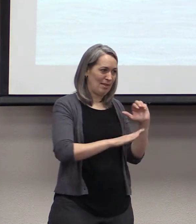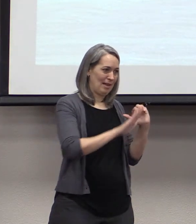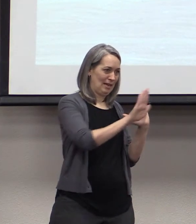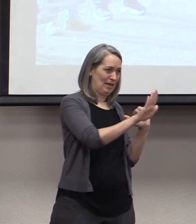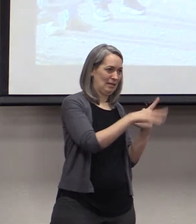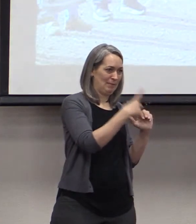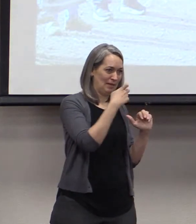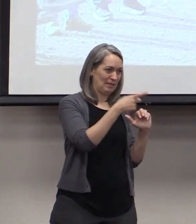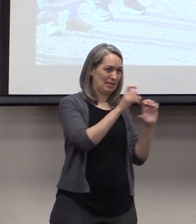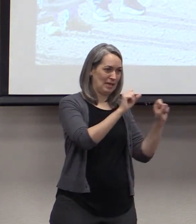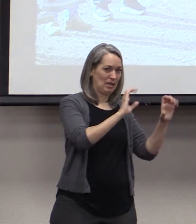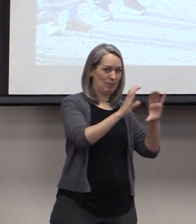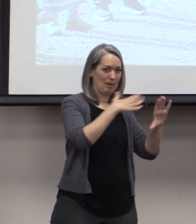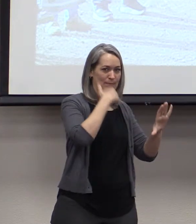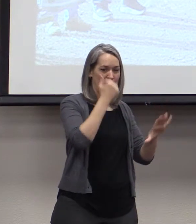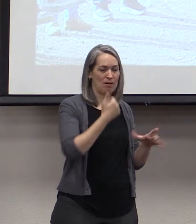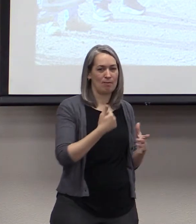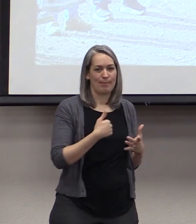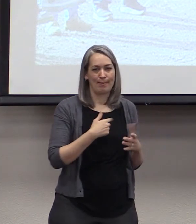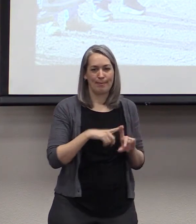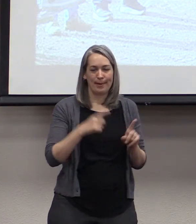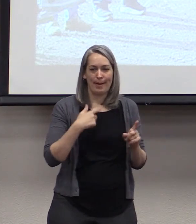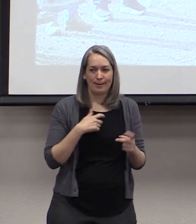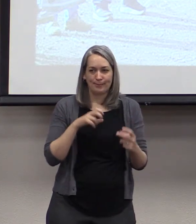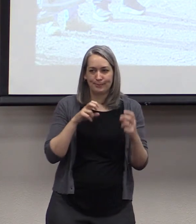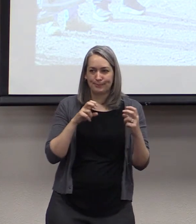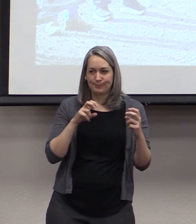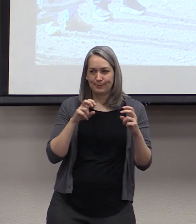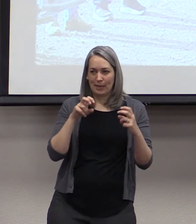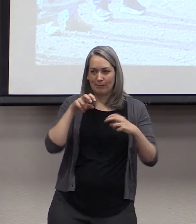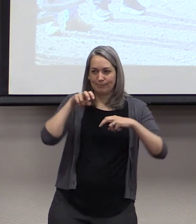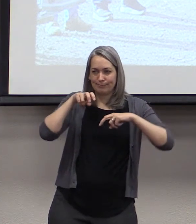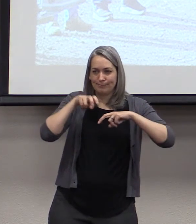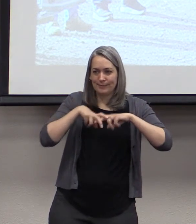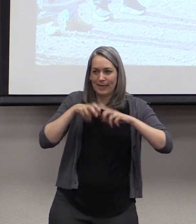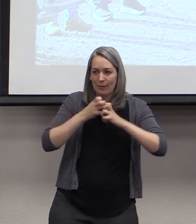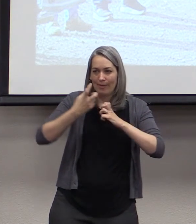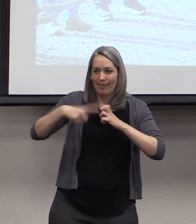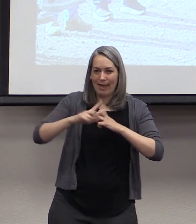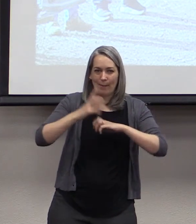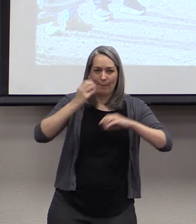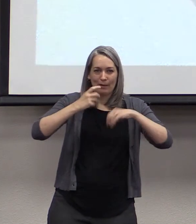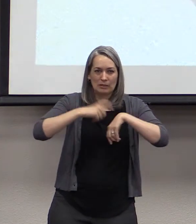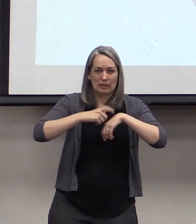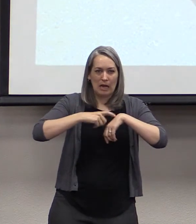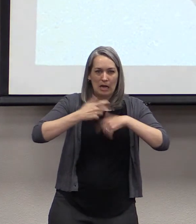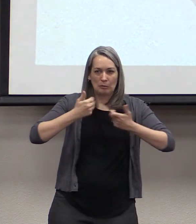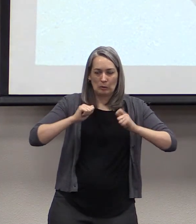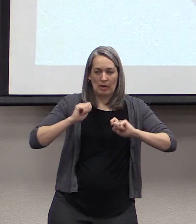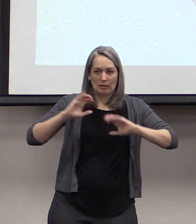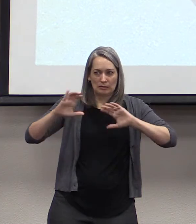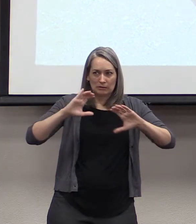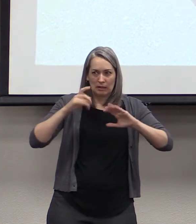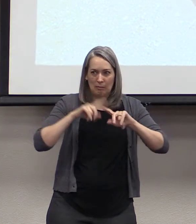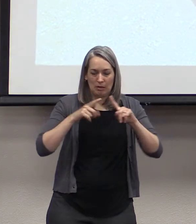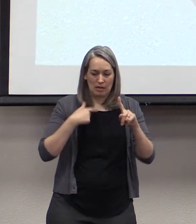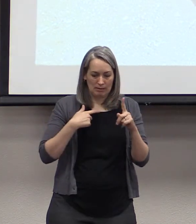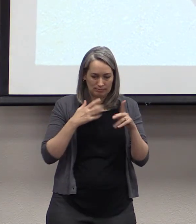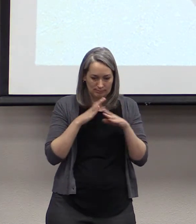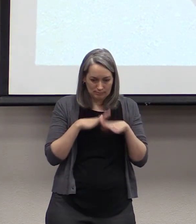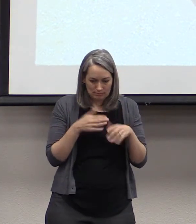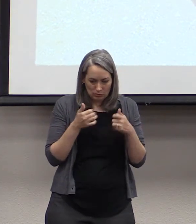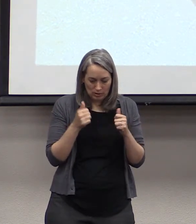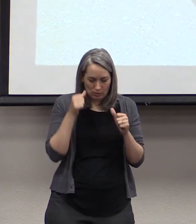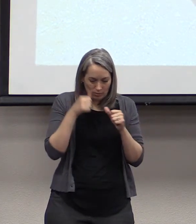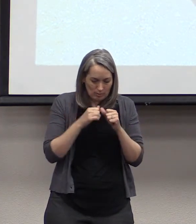better. And we would sit with them at every meal, and we'd talk with them. And sometimes you'd just be sitting there in silence and trying to remember how to say, what's your favorite